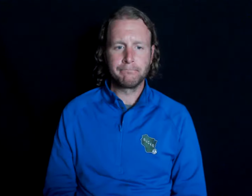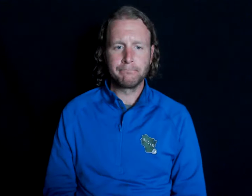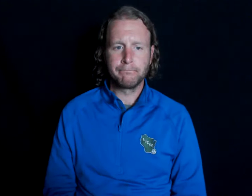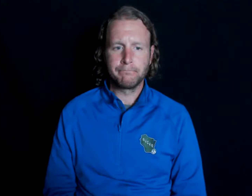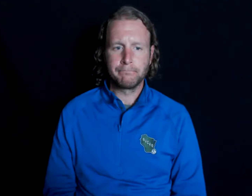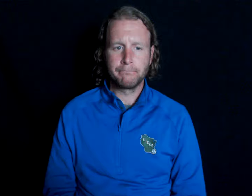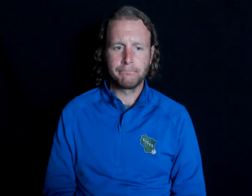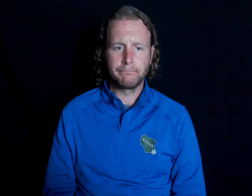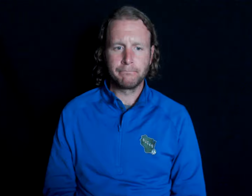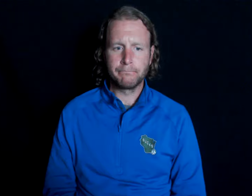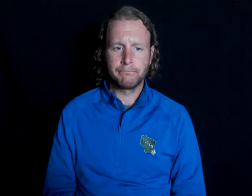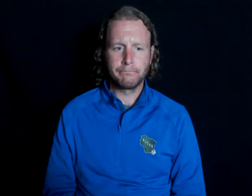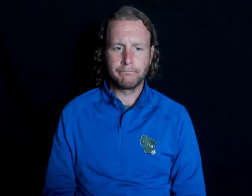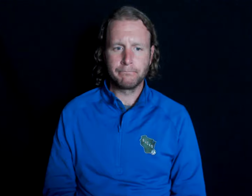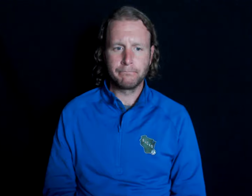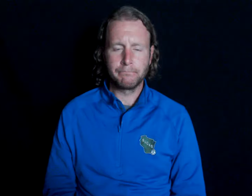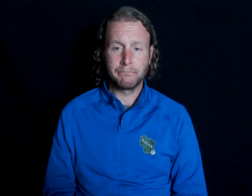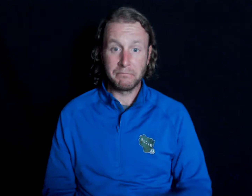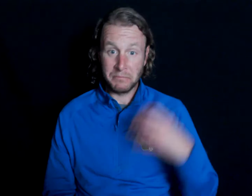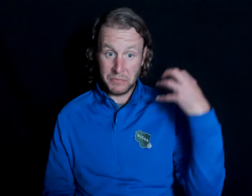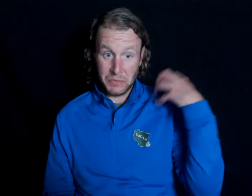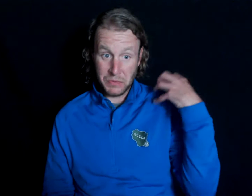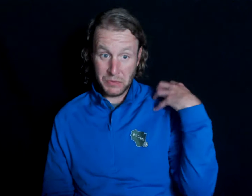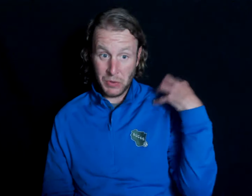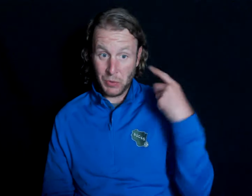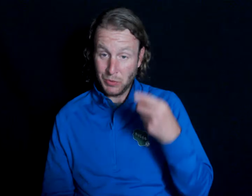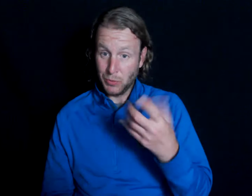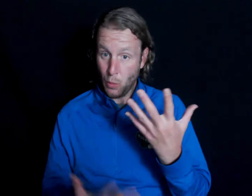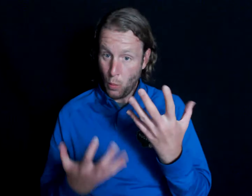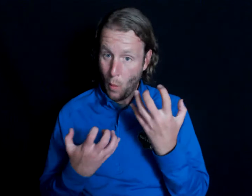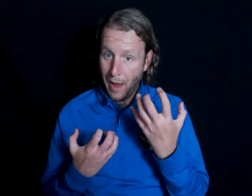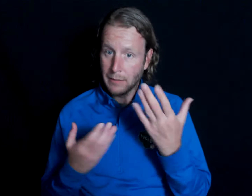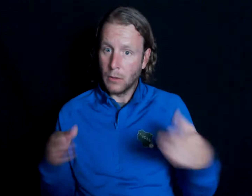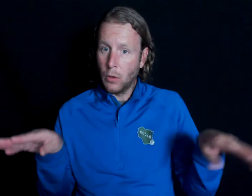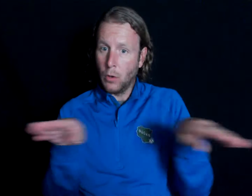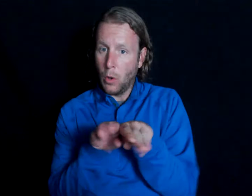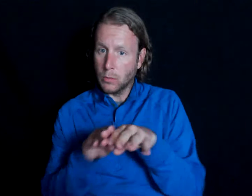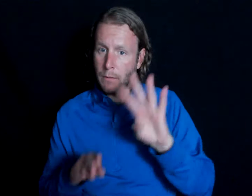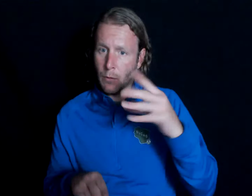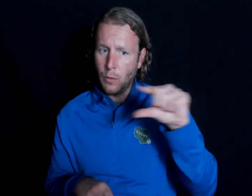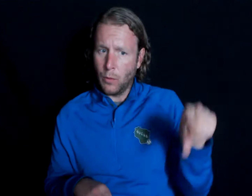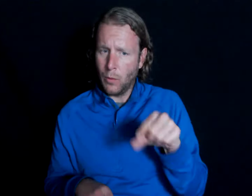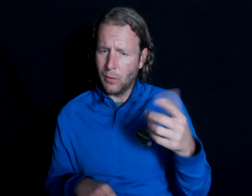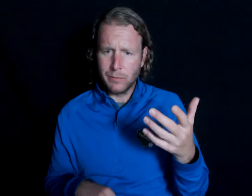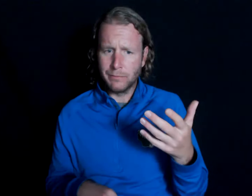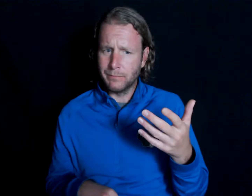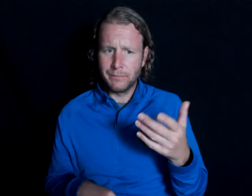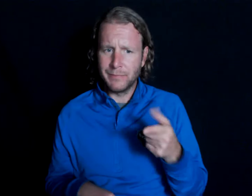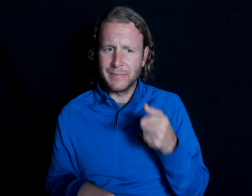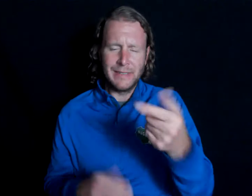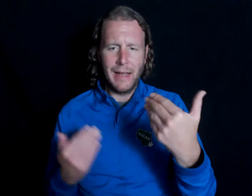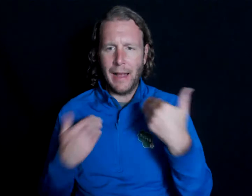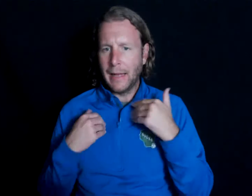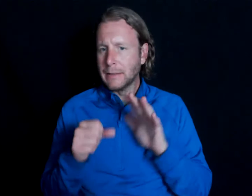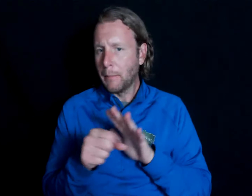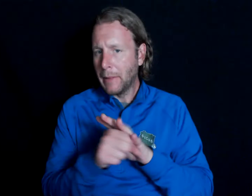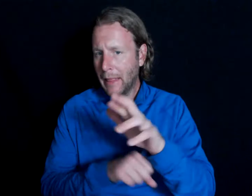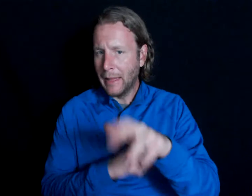Not the way that Coach Budenholzer would want to close the game out. This entire fourth quarter, I mean, he's got plenty of tape to work with because this has not been pretty. Too